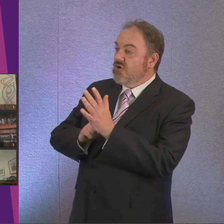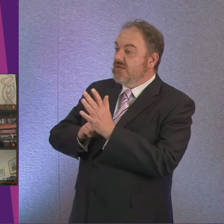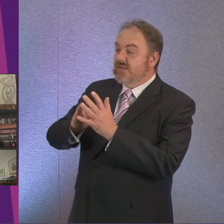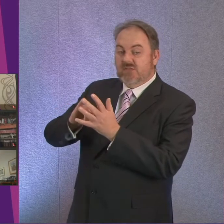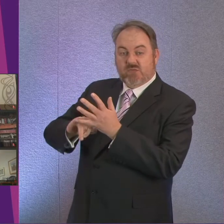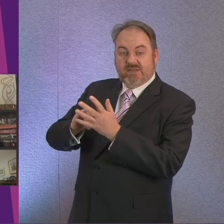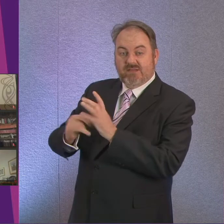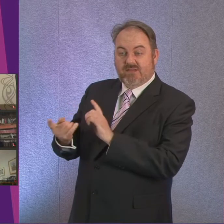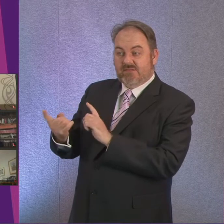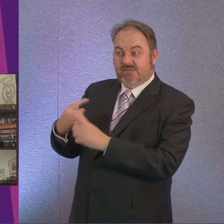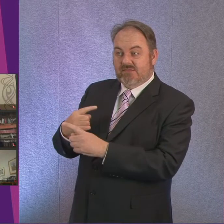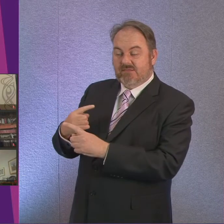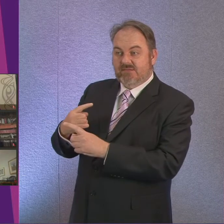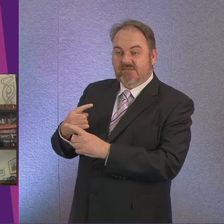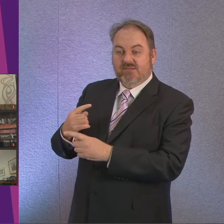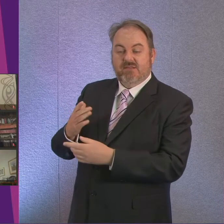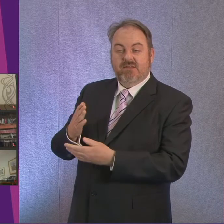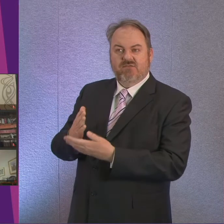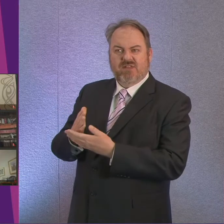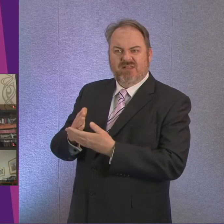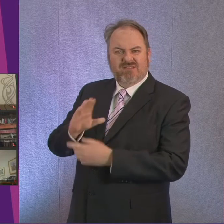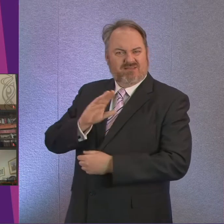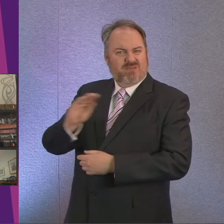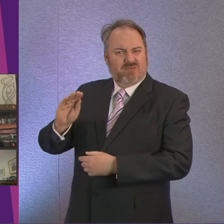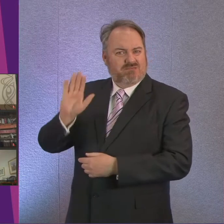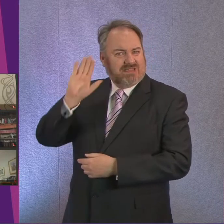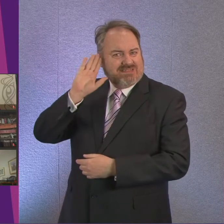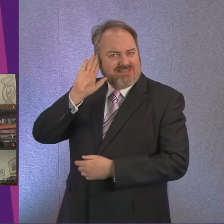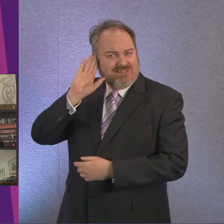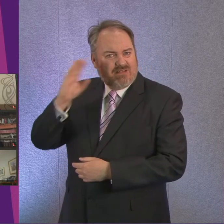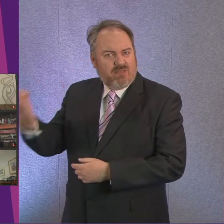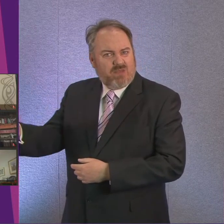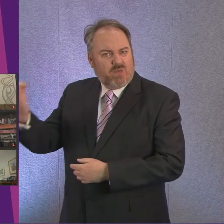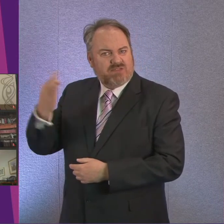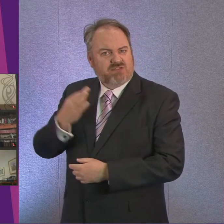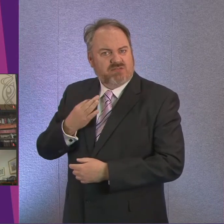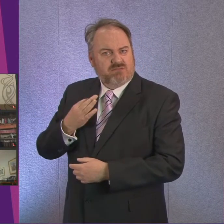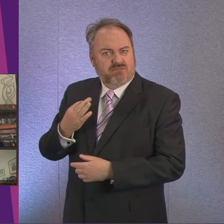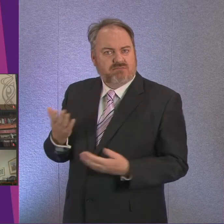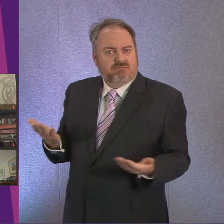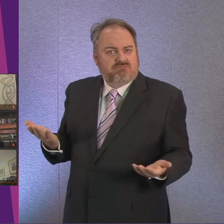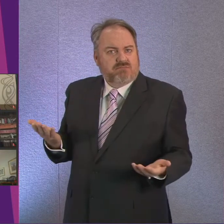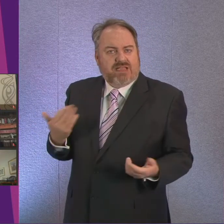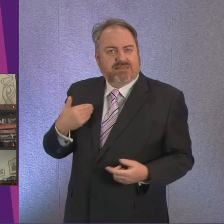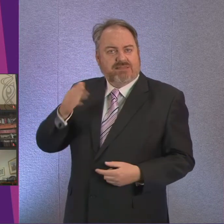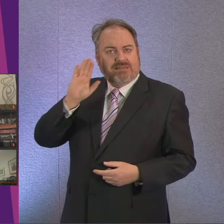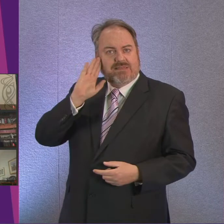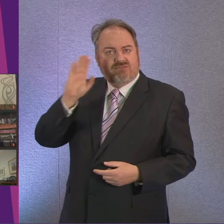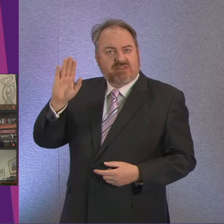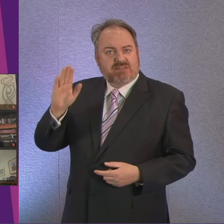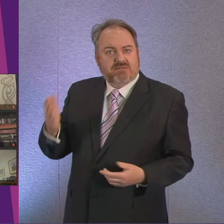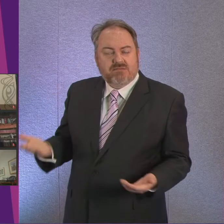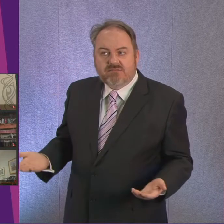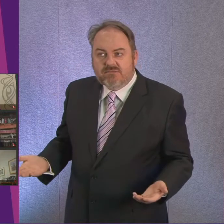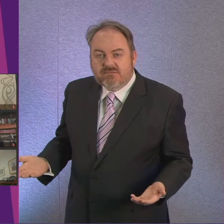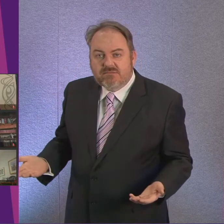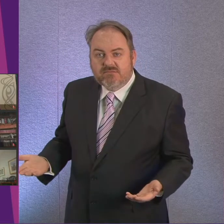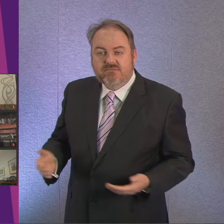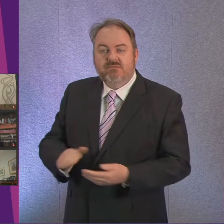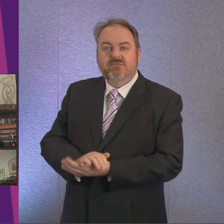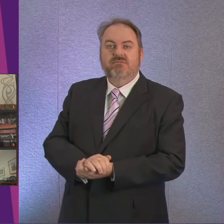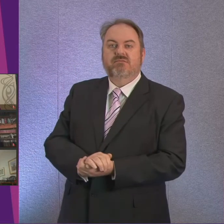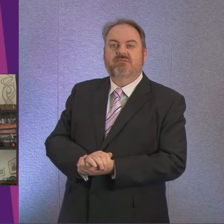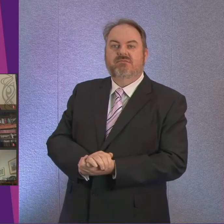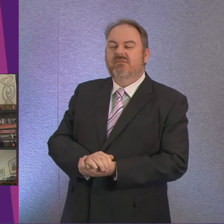I'm afraid, Presiding Officer, I was unable to hear Claire's question. I beg your pardon, Mr. Swinney. In that case, could I ask